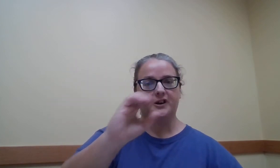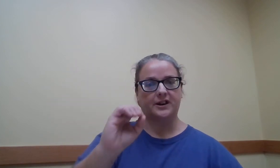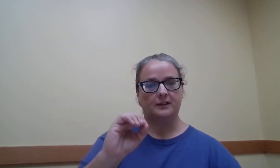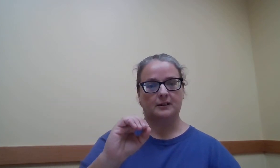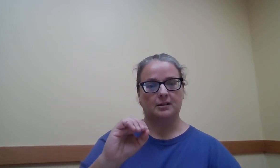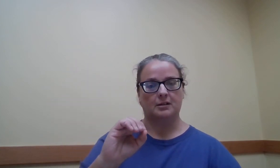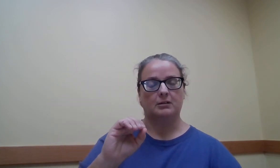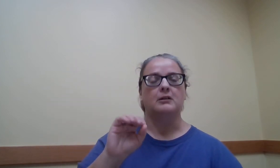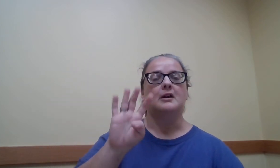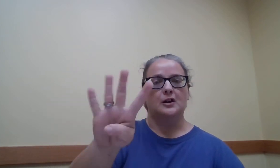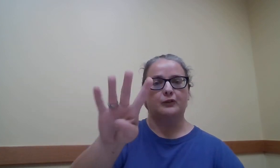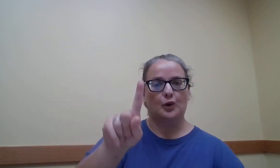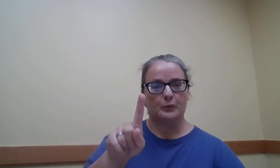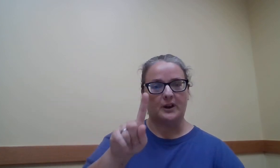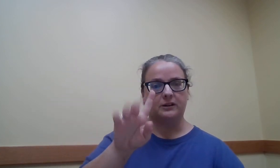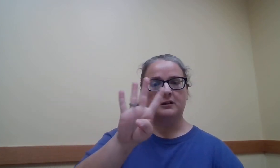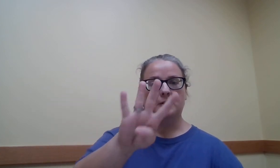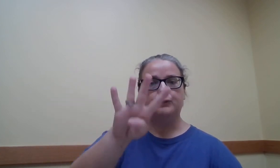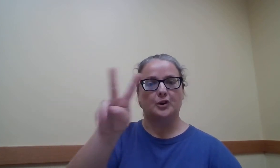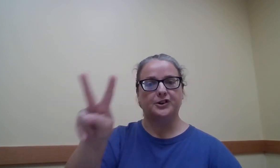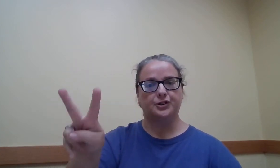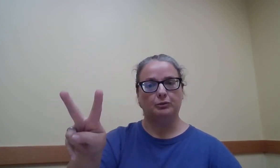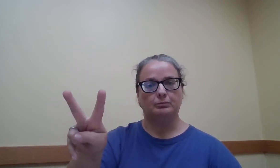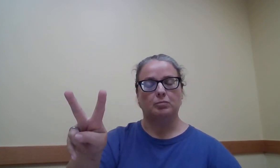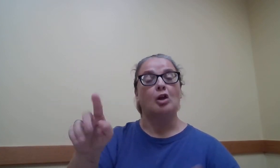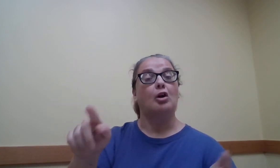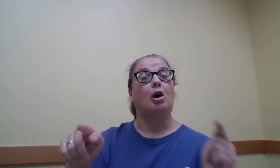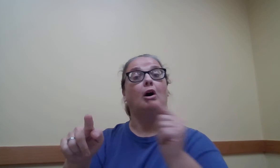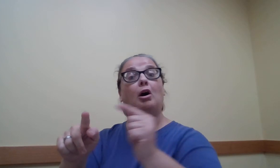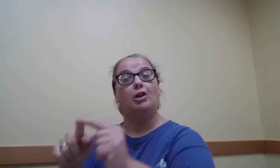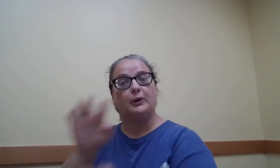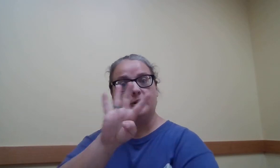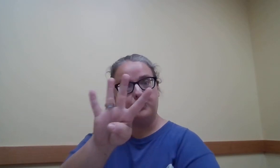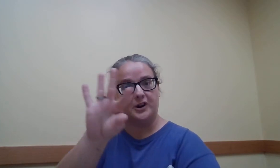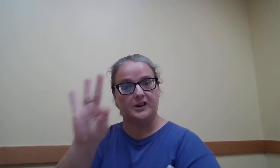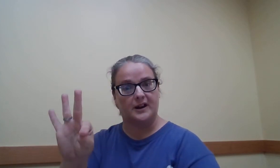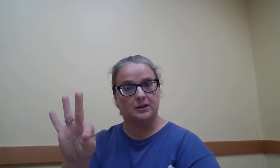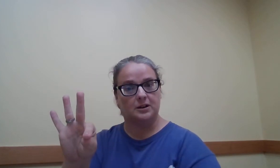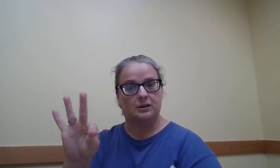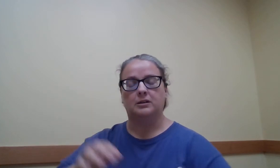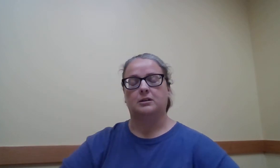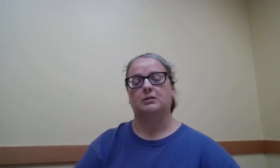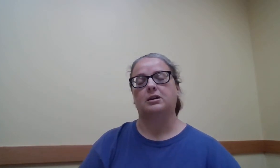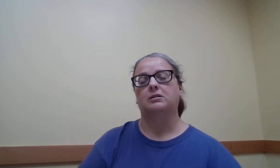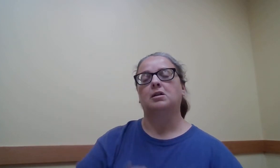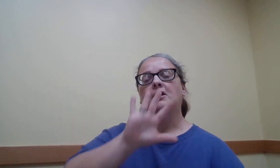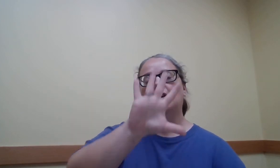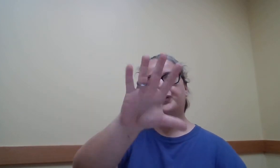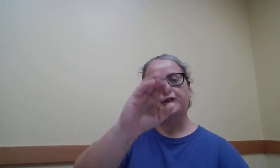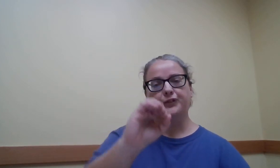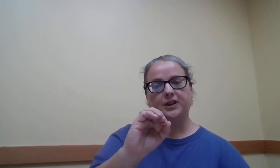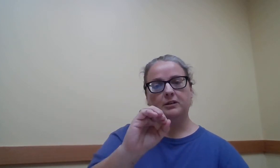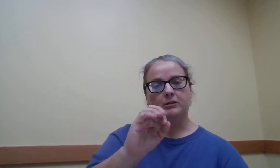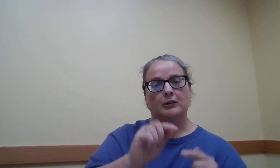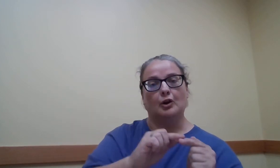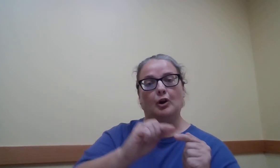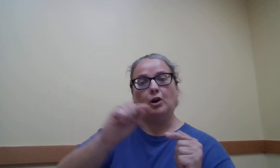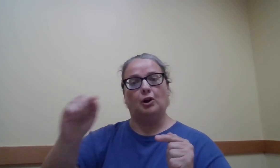40, 41, 42, all the way to 49, okay? 50, all